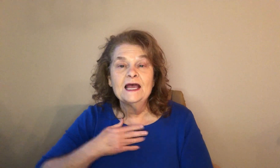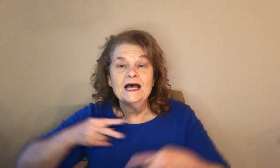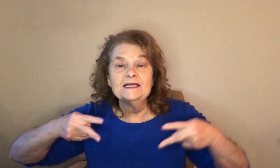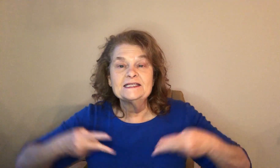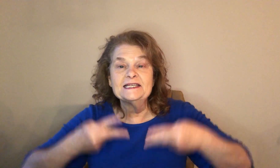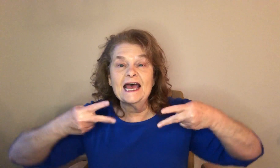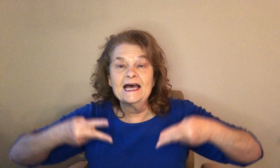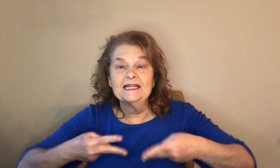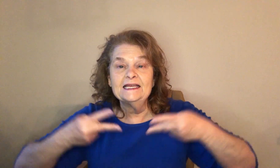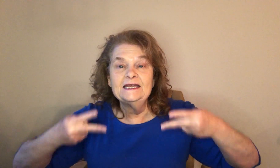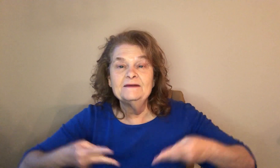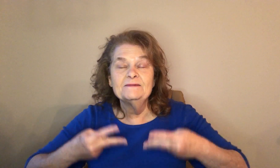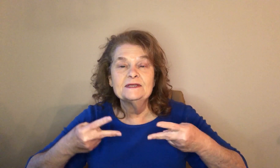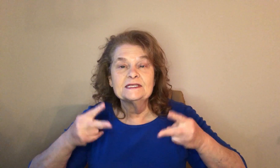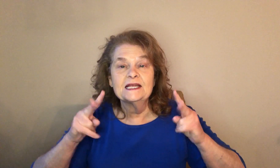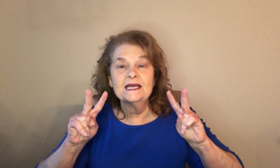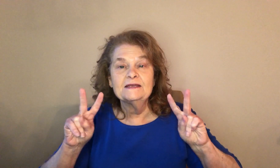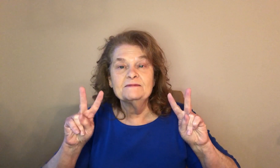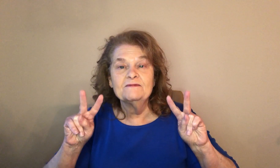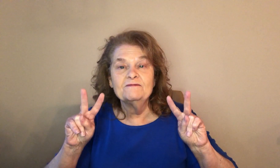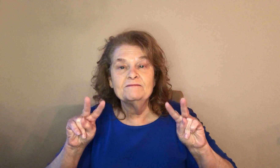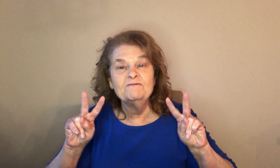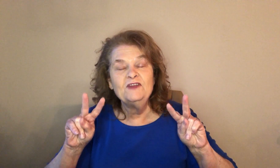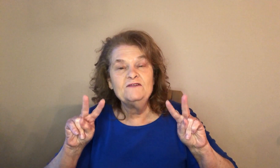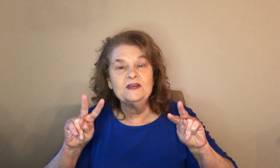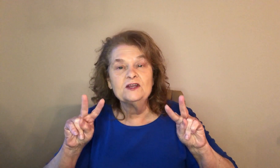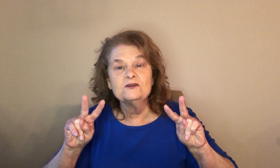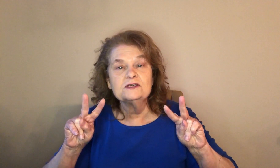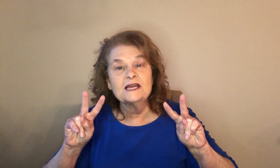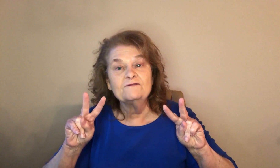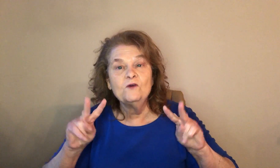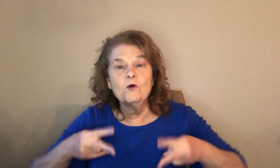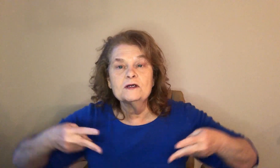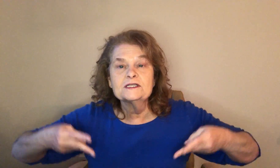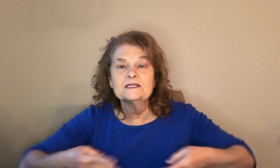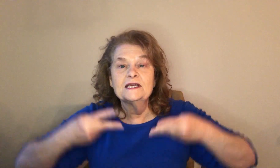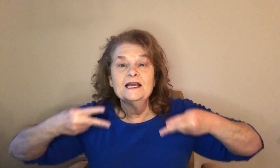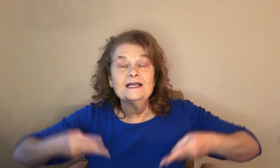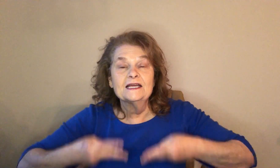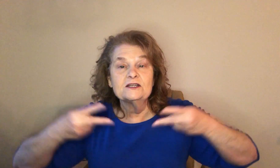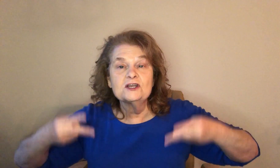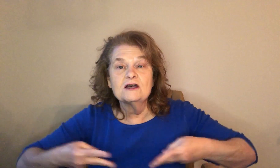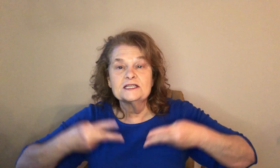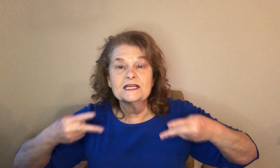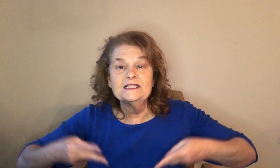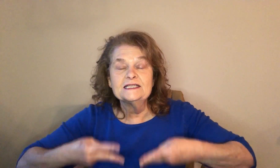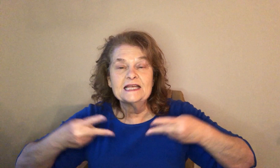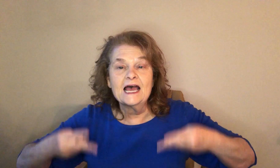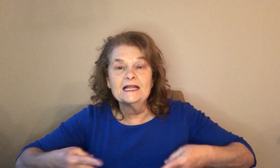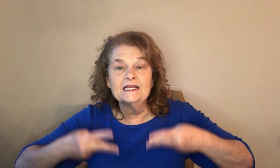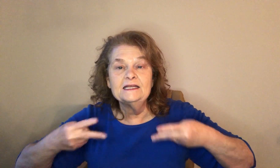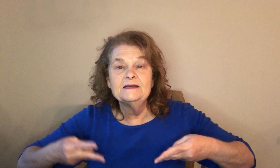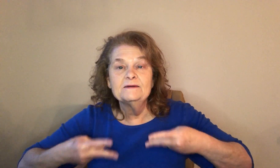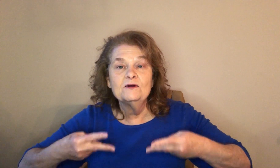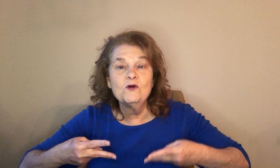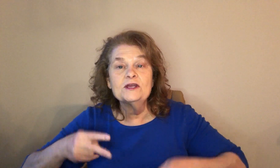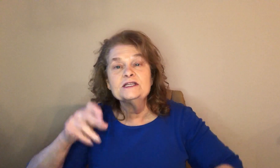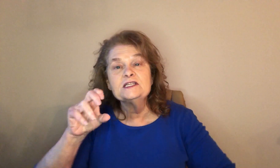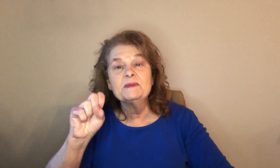a salad. It's like V fingers, like forks, like you're tossing it. Salad, or you could spell